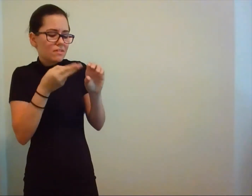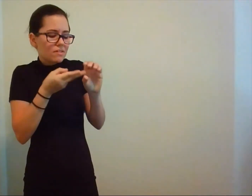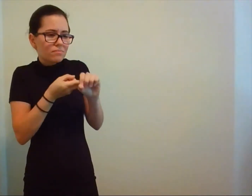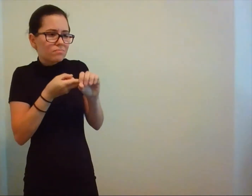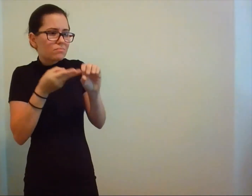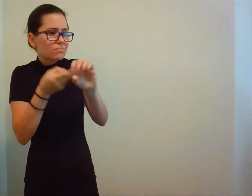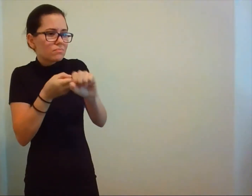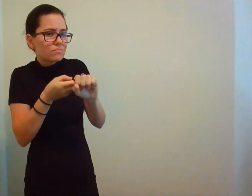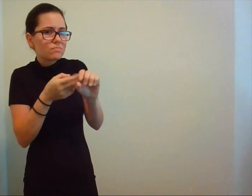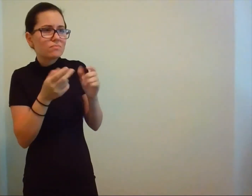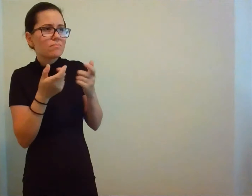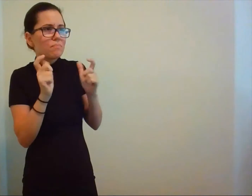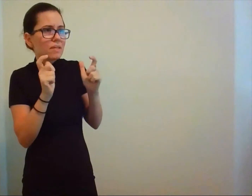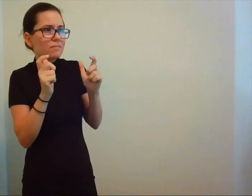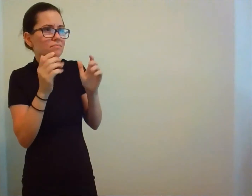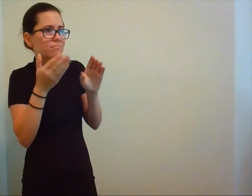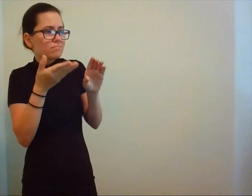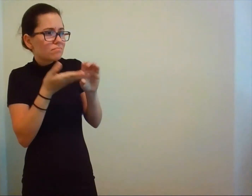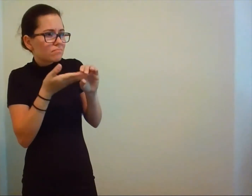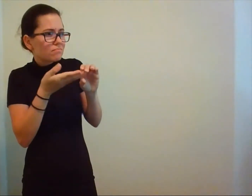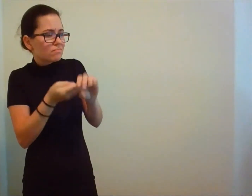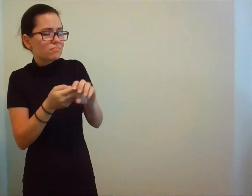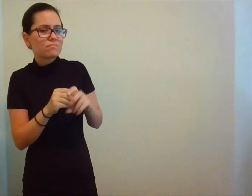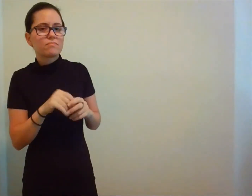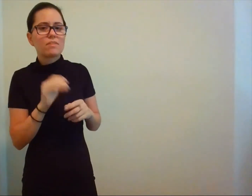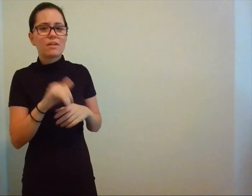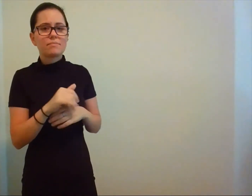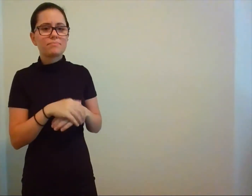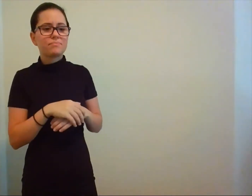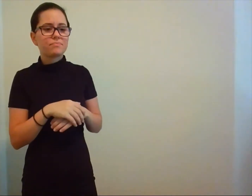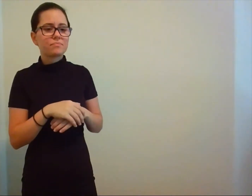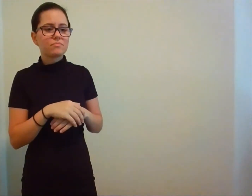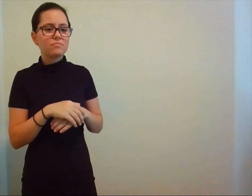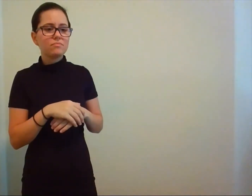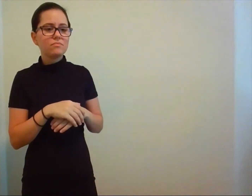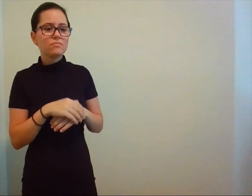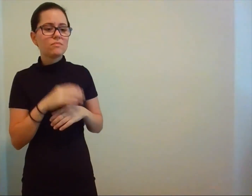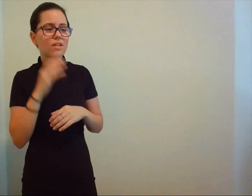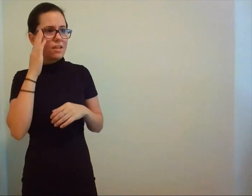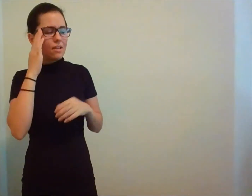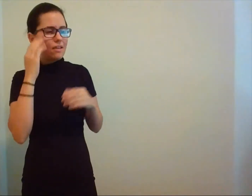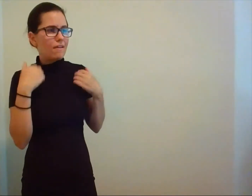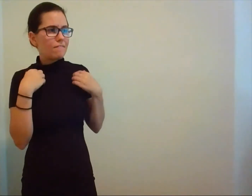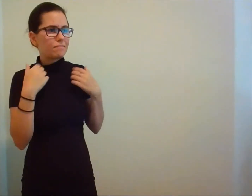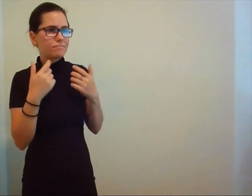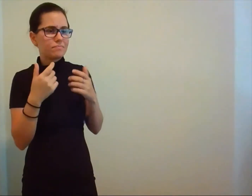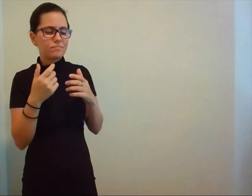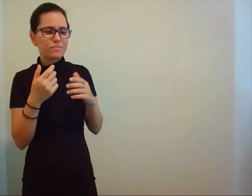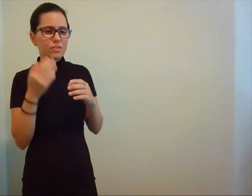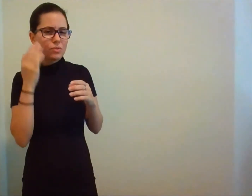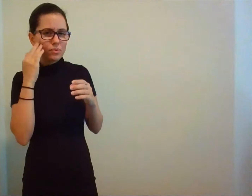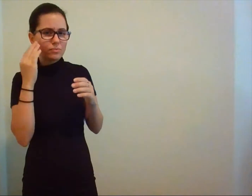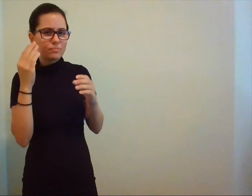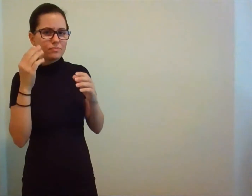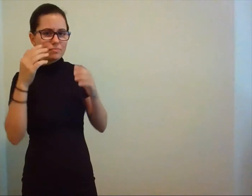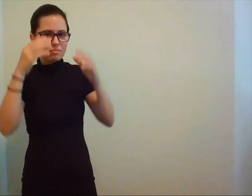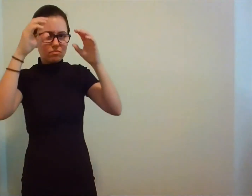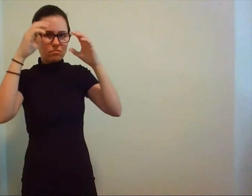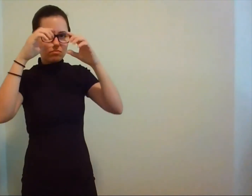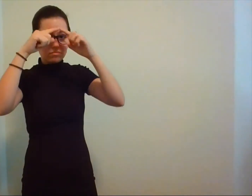Right. So we got these, like, the mummy bags that come over your head, and then you can only see your eyes and, like, your nose if you elect to put that out of the hole.